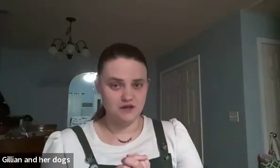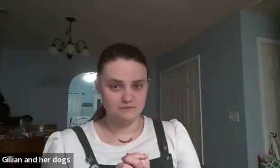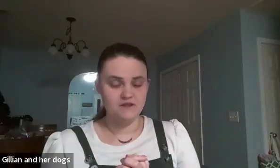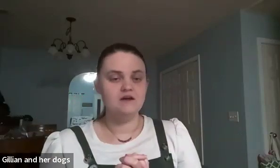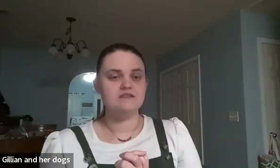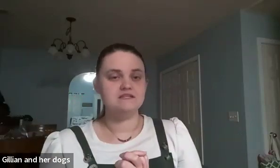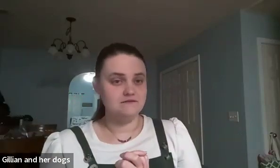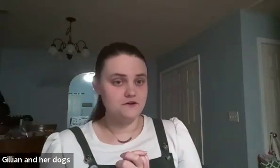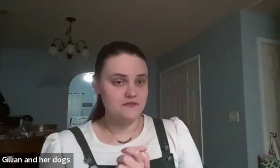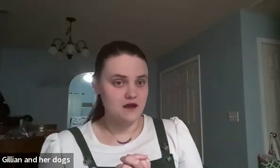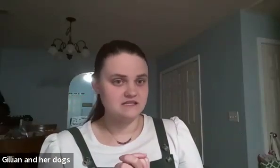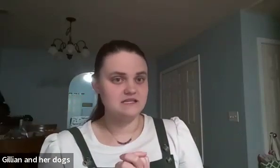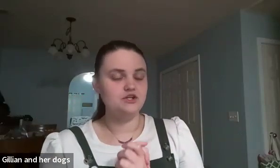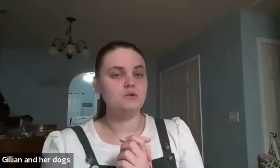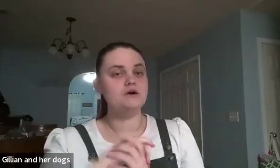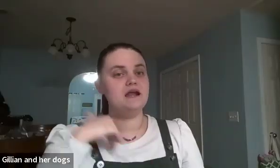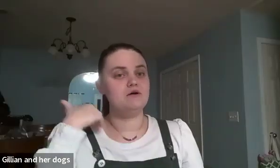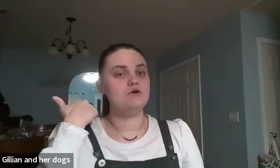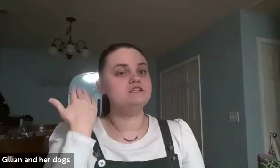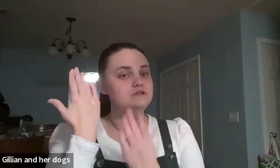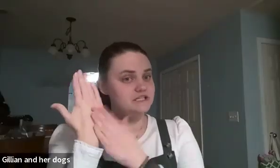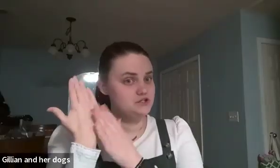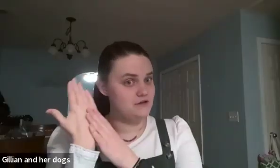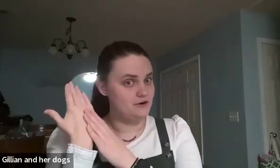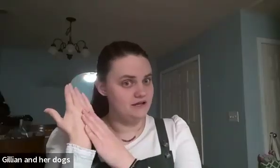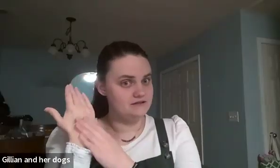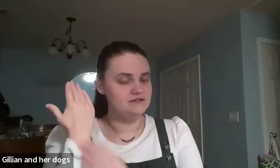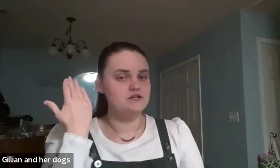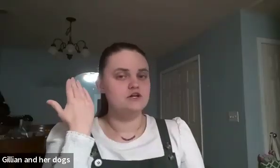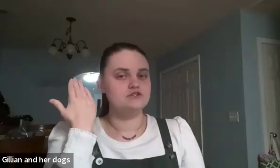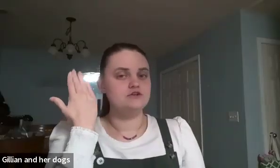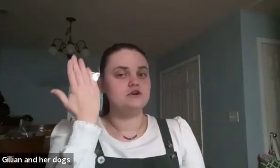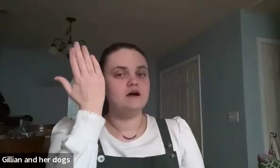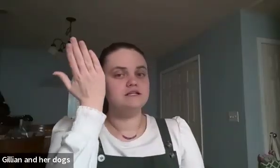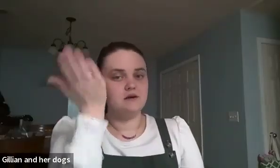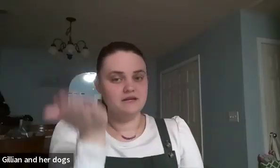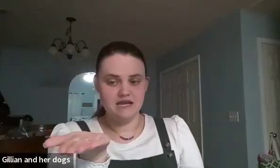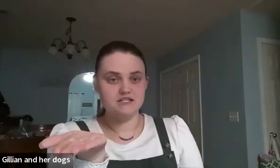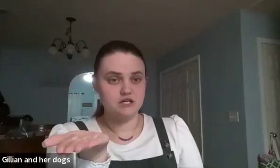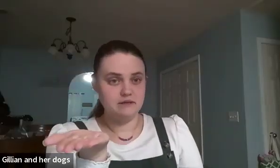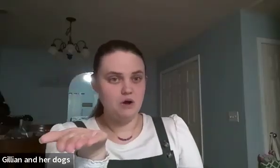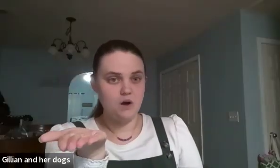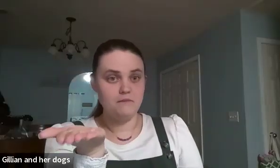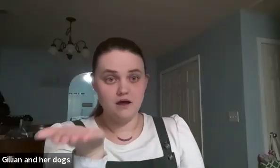So the sign for 1,000, you are now going to need your other hand. So your non-dominant hand is going to be palm